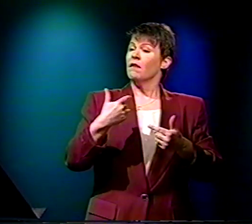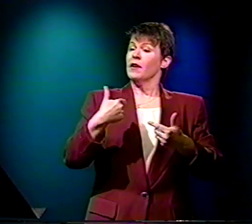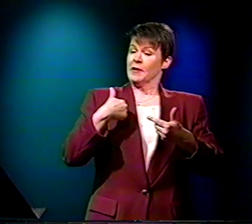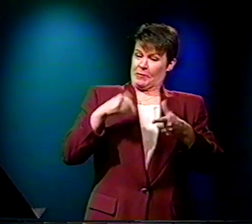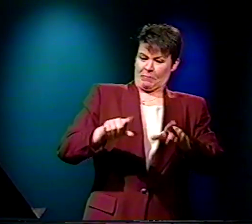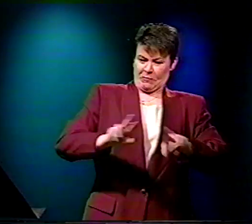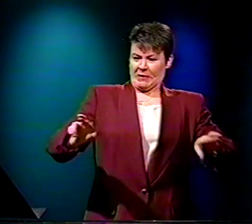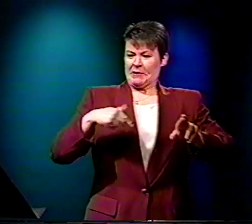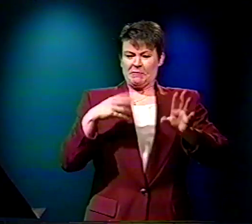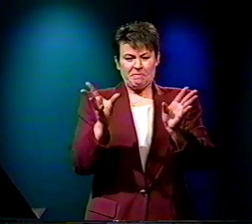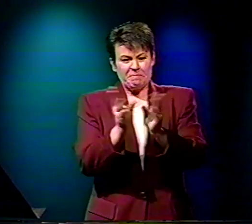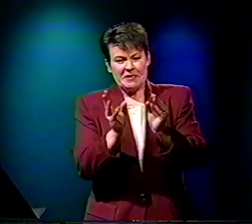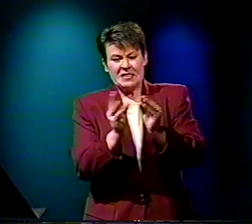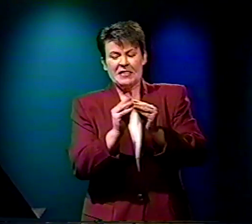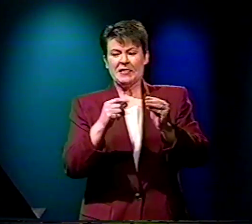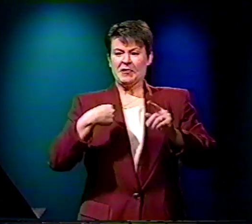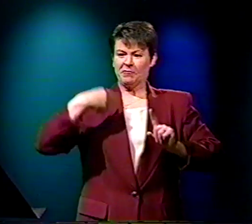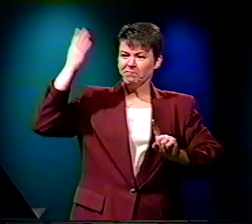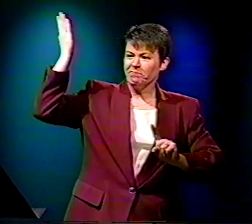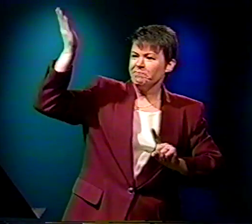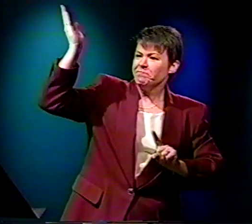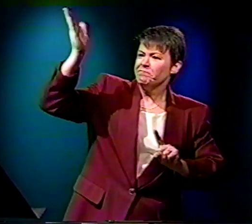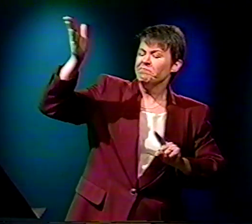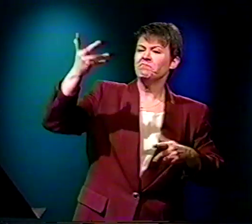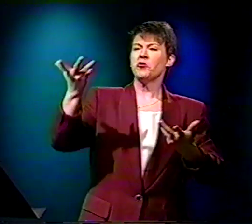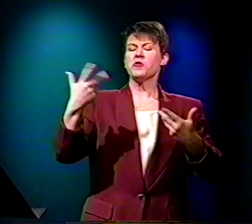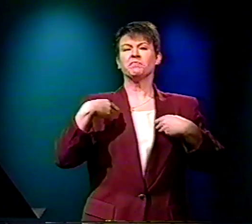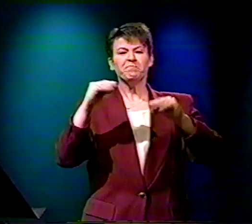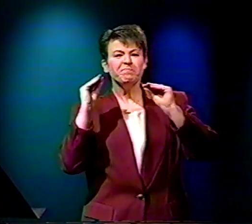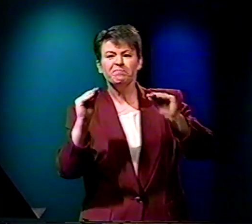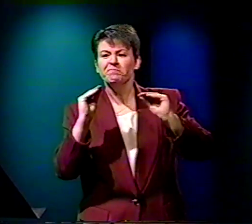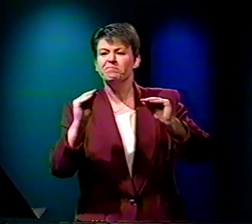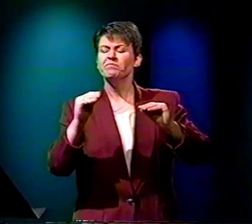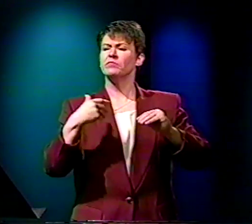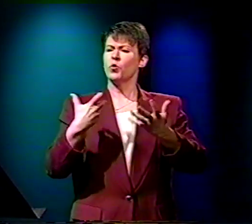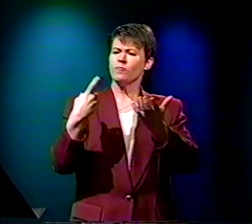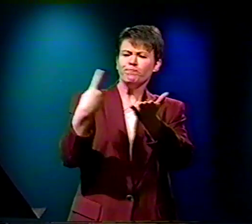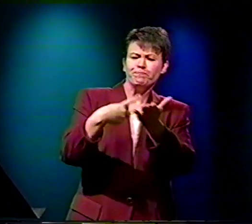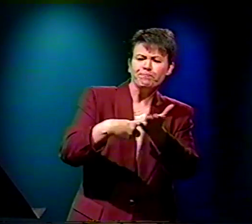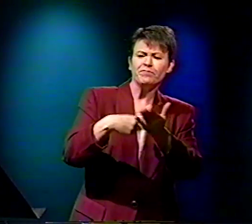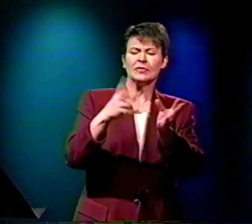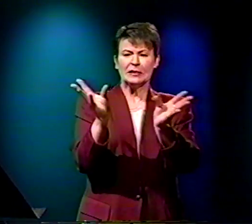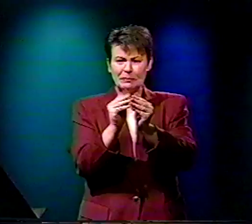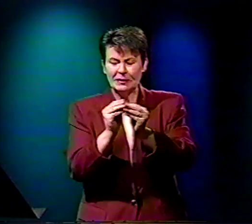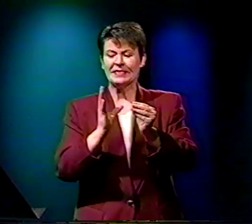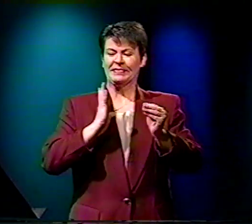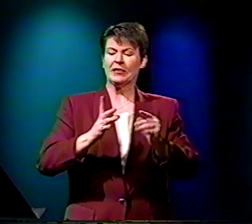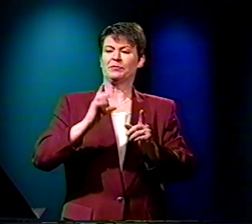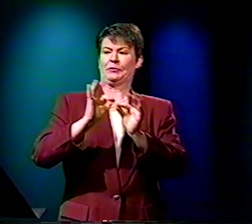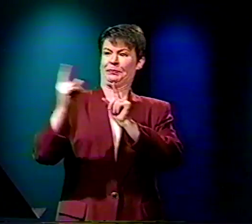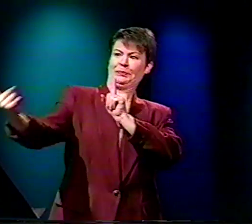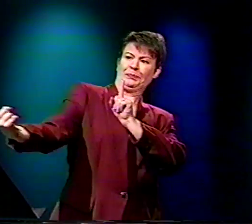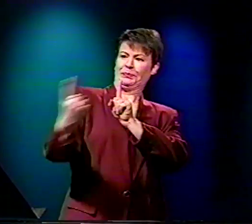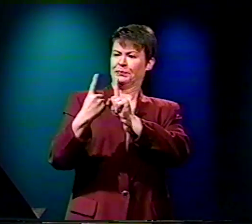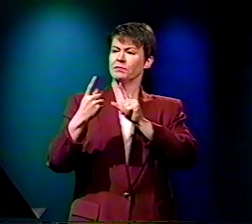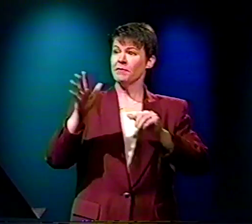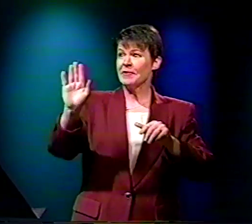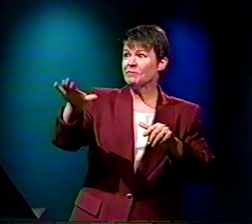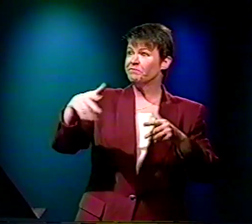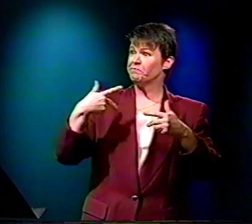Deaf people will say sometimes that, you know, I was all ready for my meeting and I was going to be giving a presentation, I was going to be instructing, or perhaps they're going to be